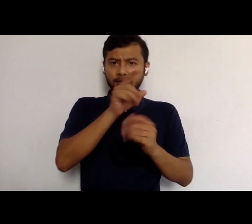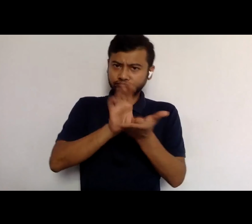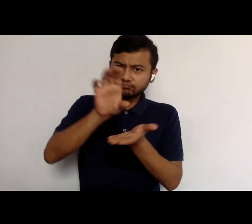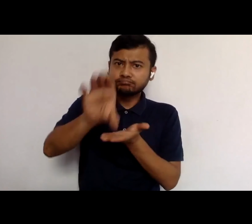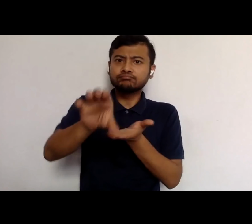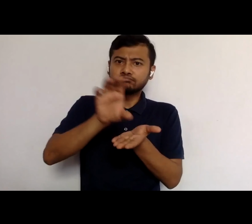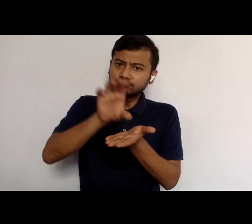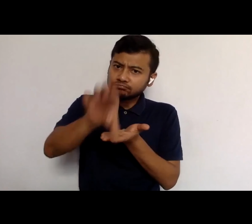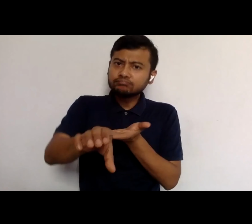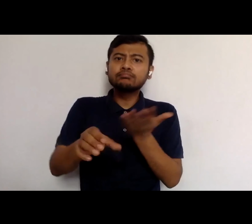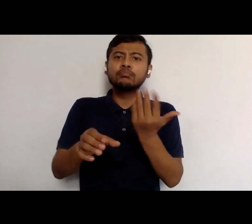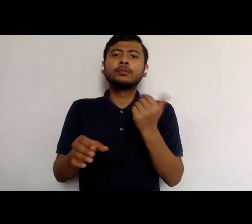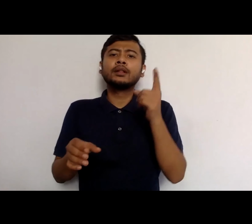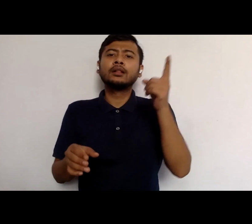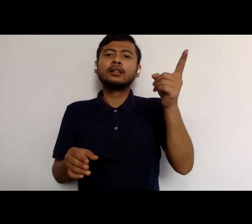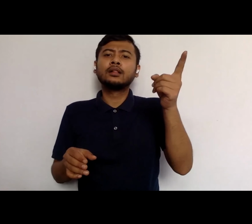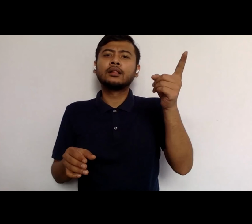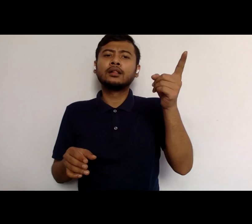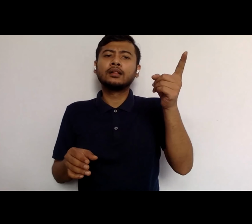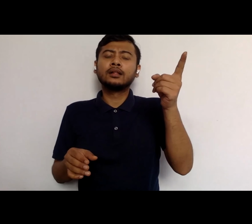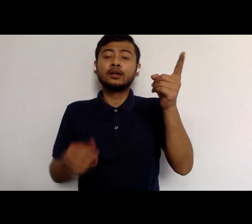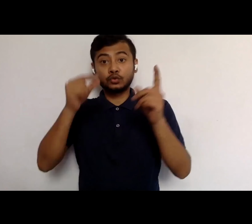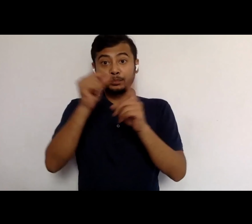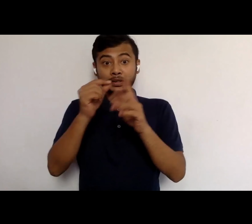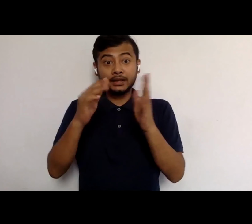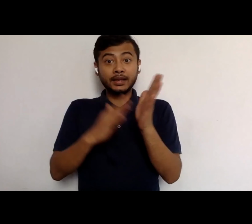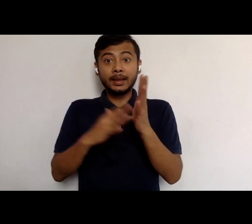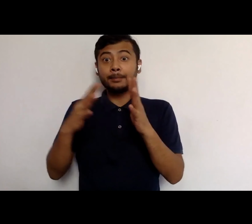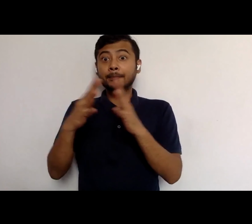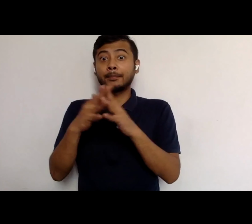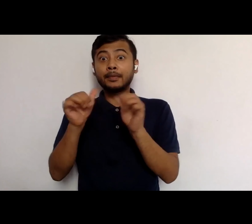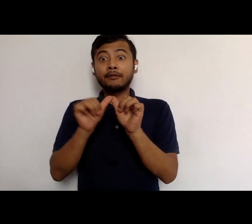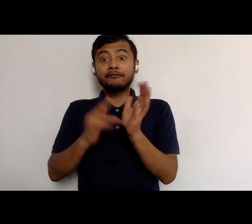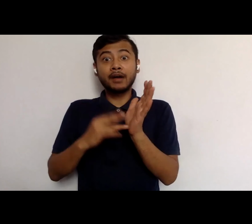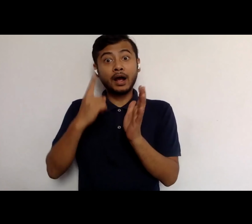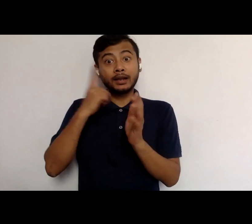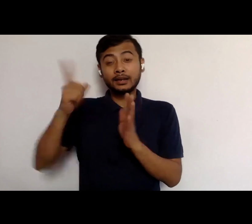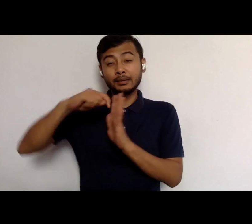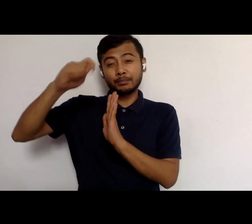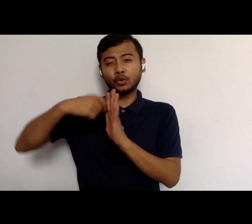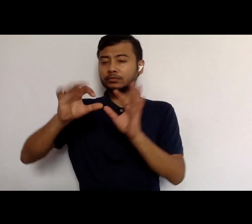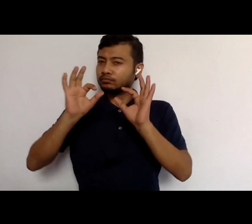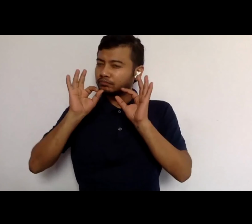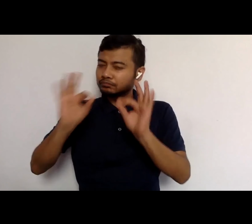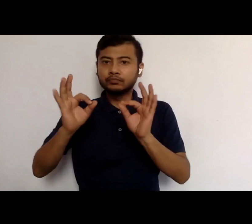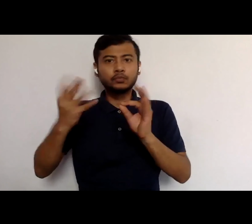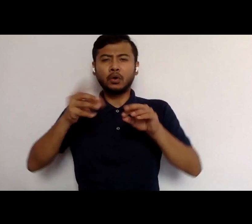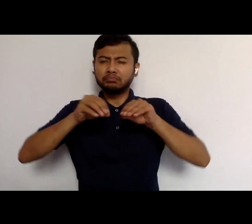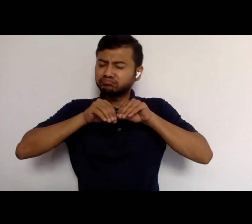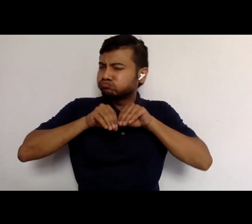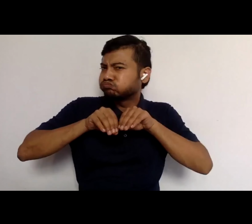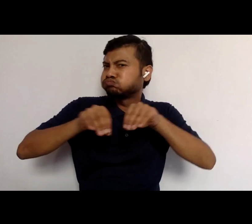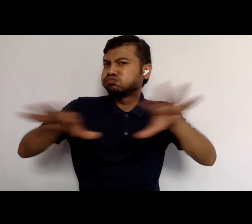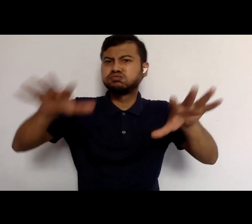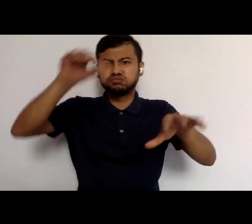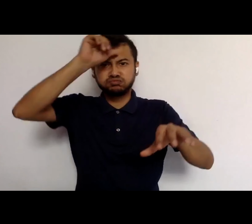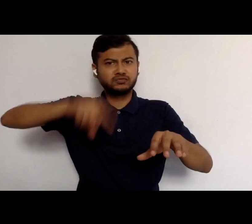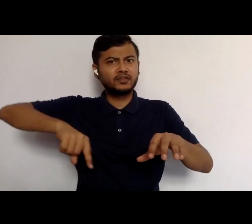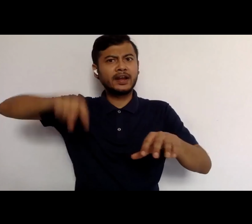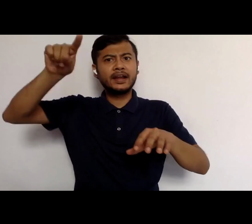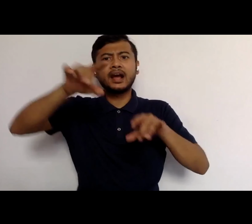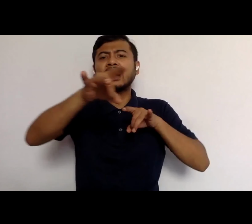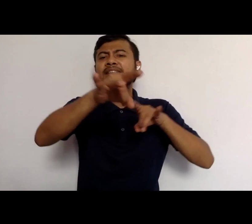rapid scale up of internet in rural areas, which will be transformative given the low level of penetration compared to urban areas.